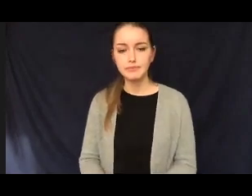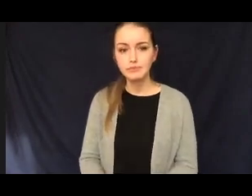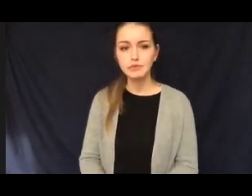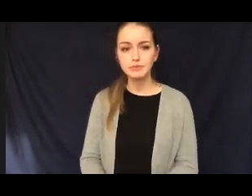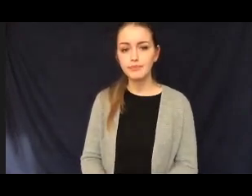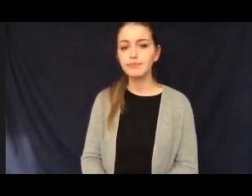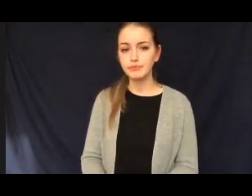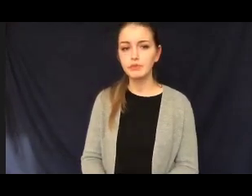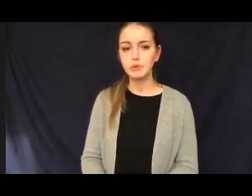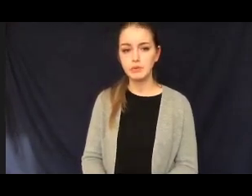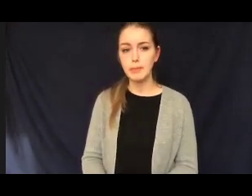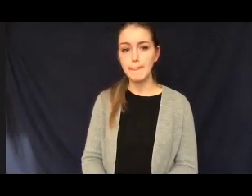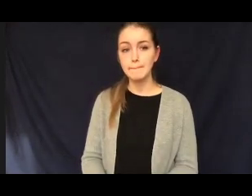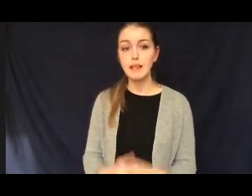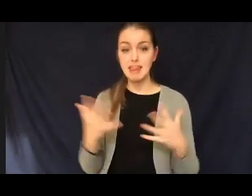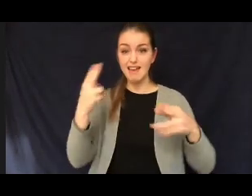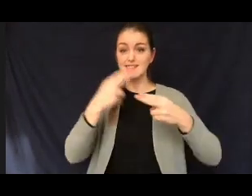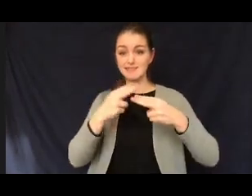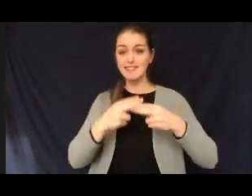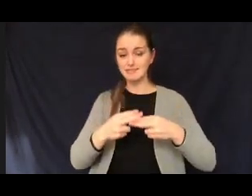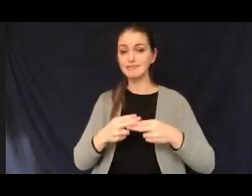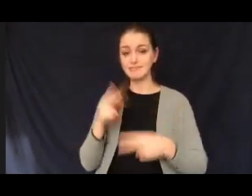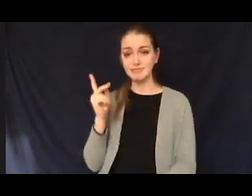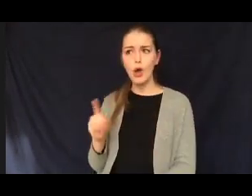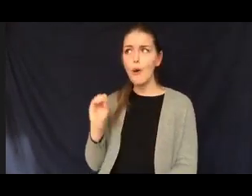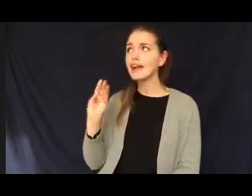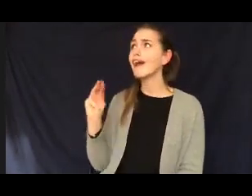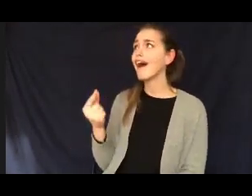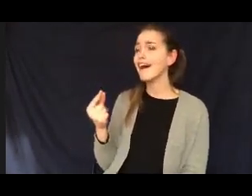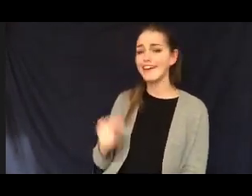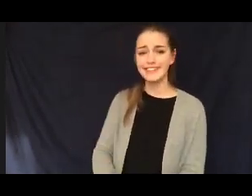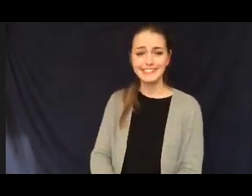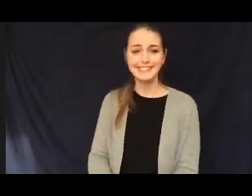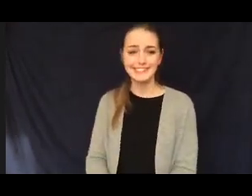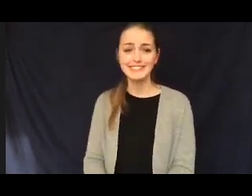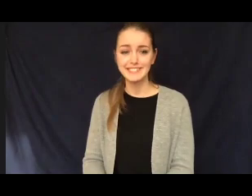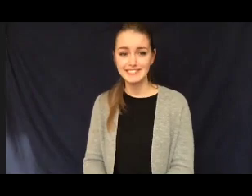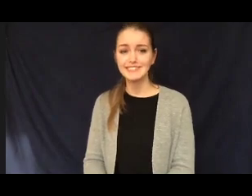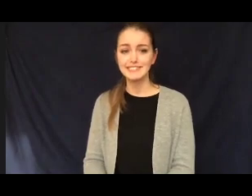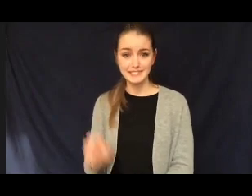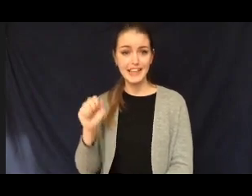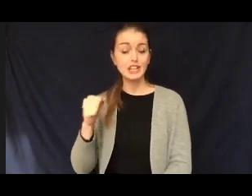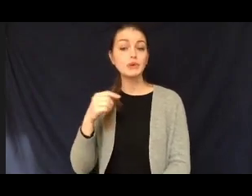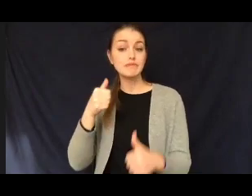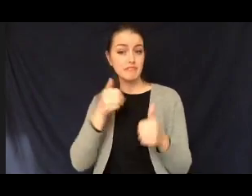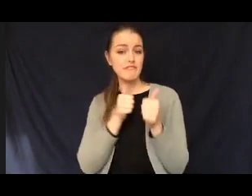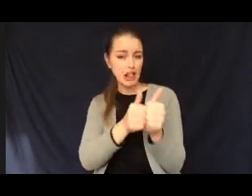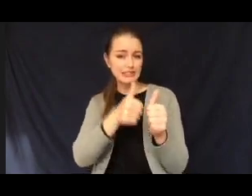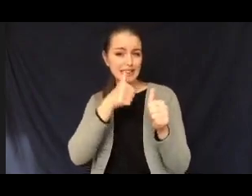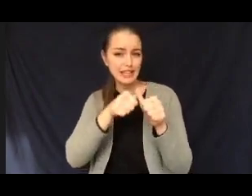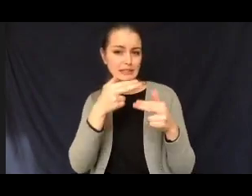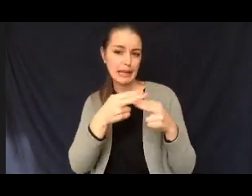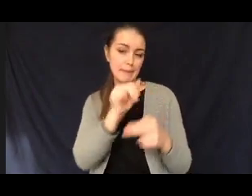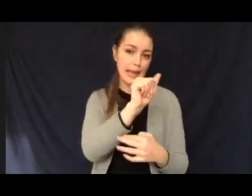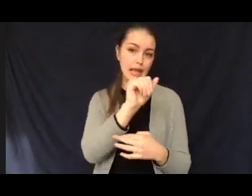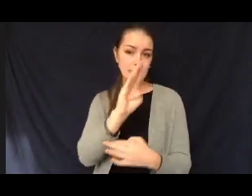Yeah. Oh my God. Yeah. So it's Yeah. alphabetical. And